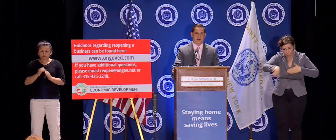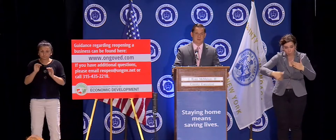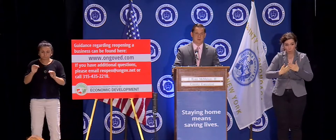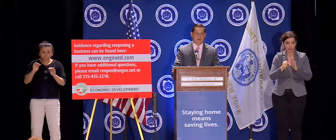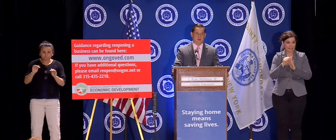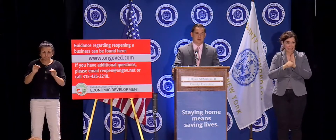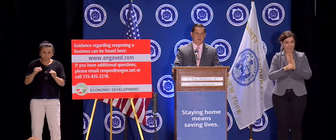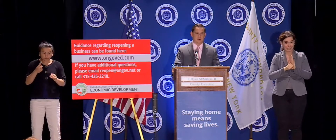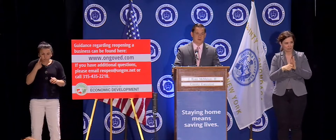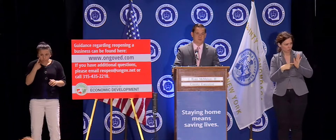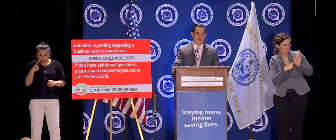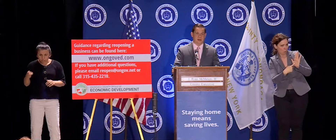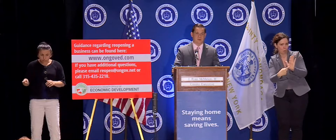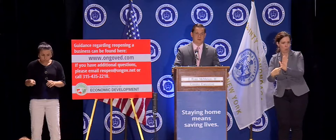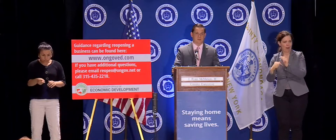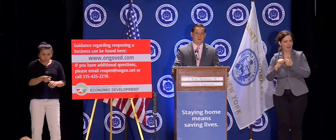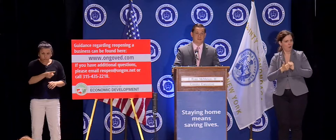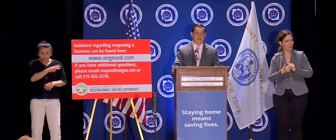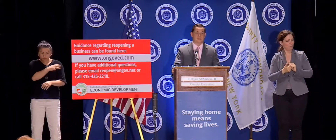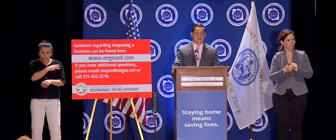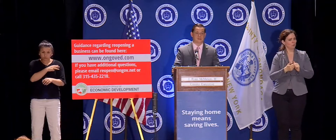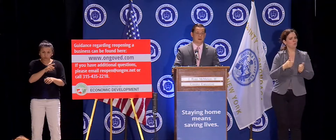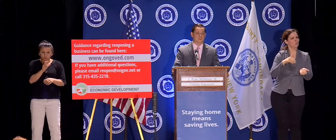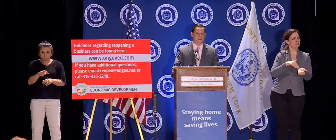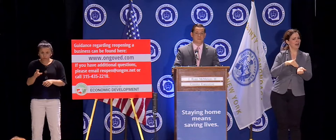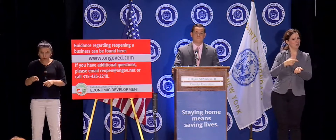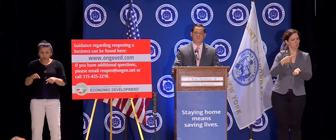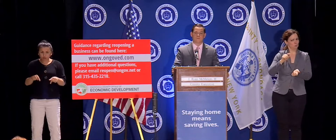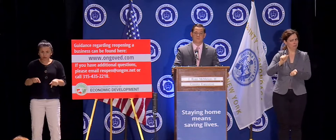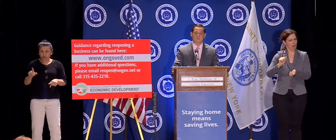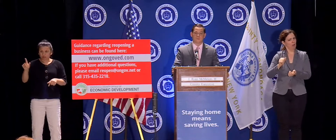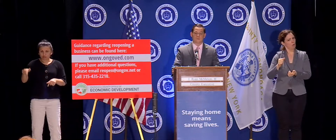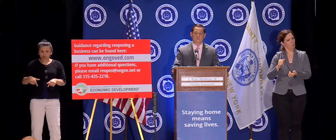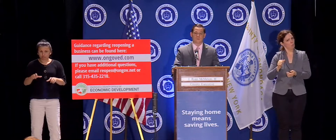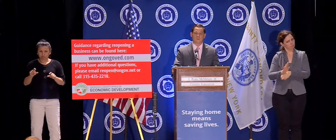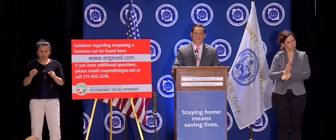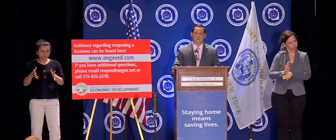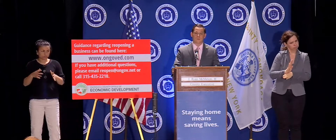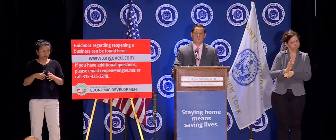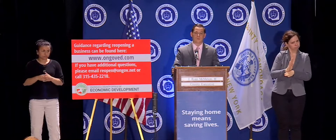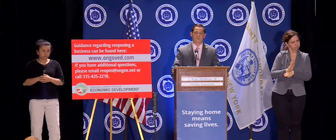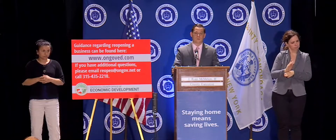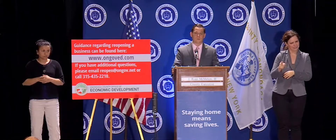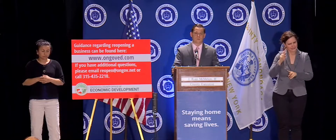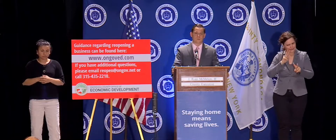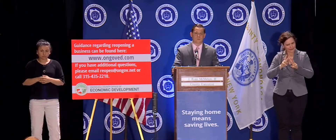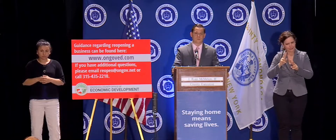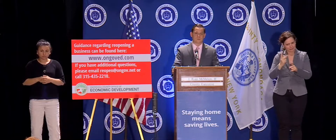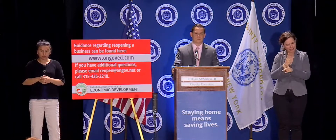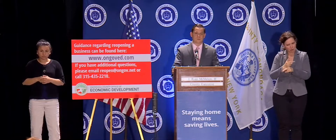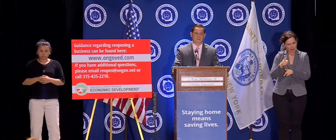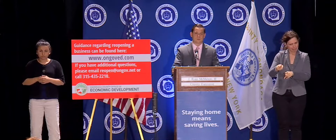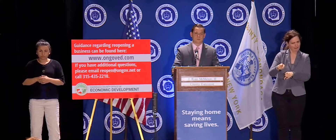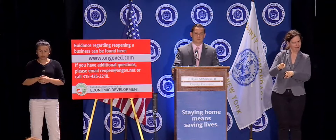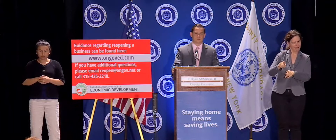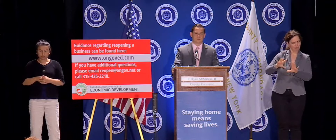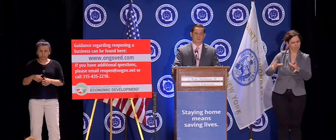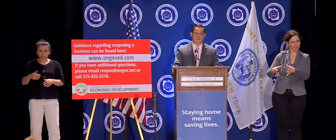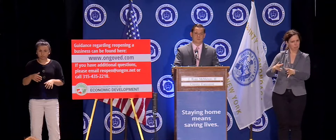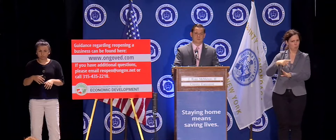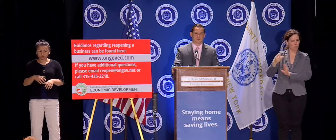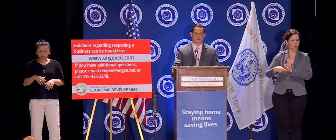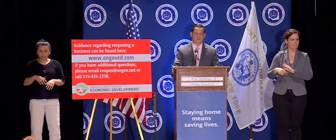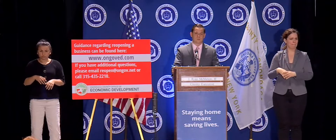of her time in the middle of this pandemic, unless it's necessary. 61 new cases is the most, I think, in a